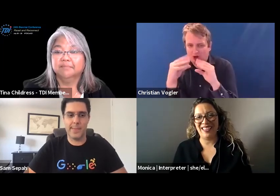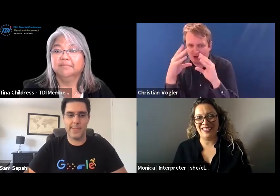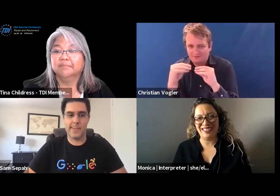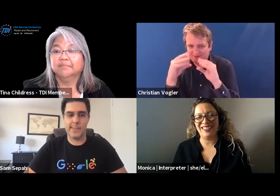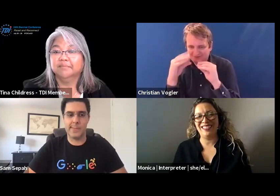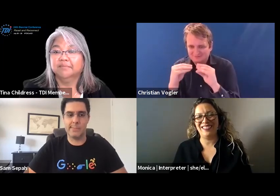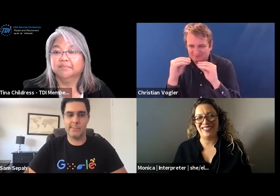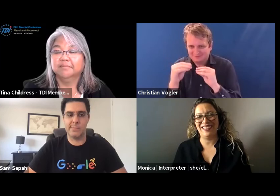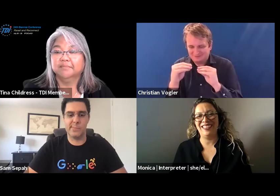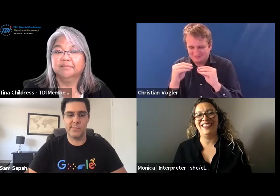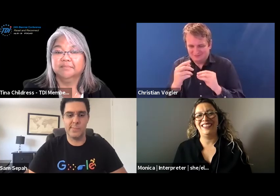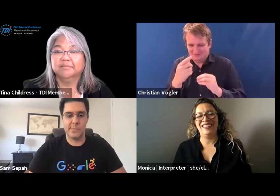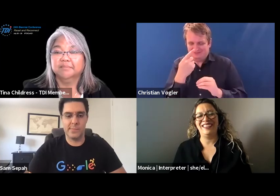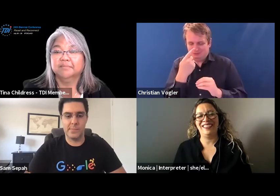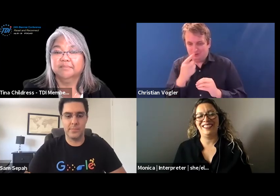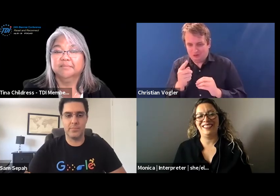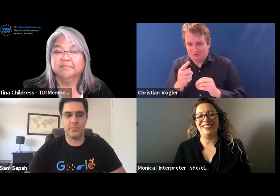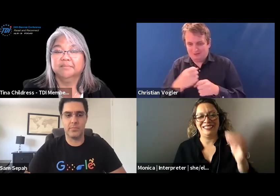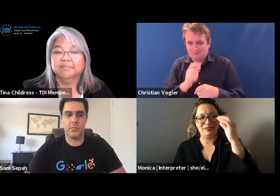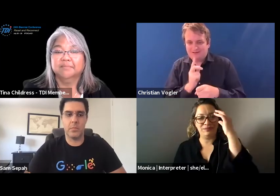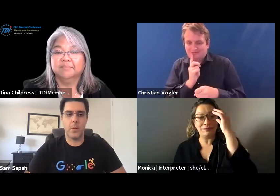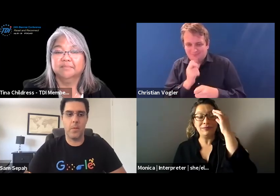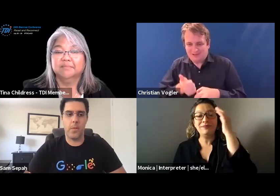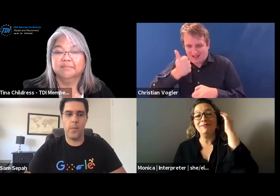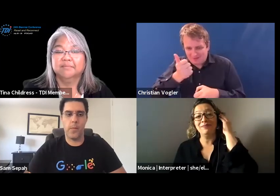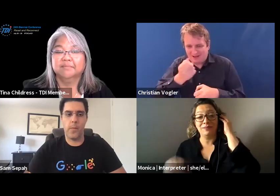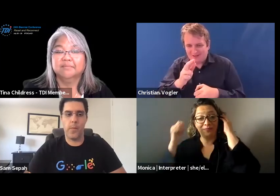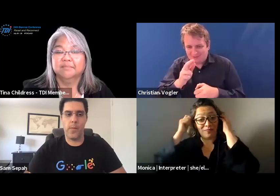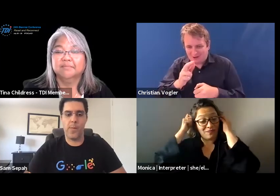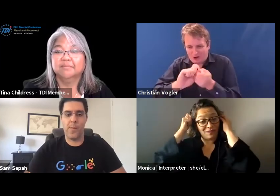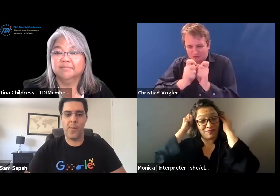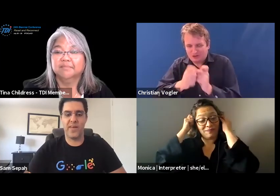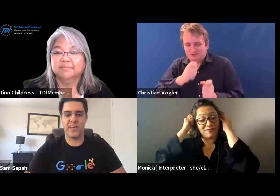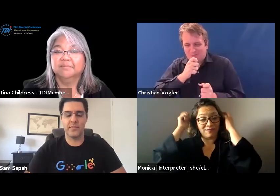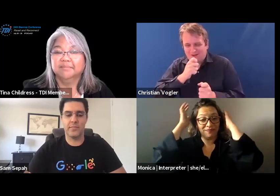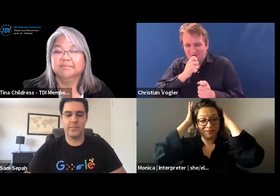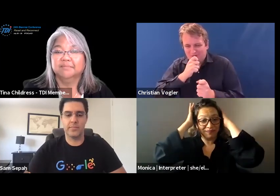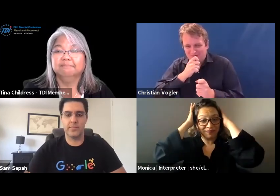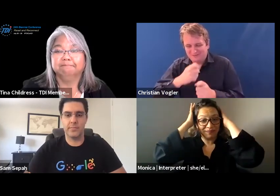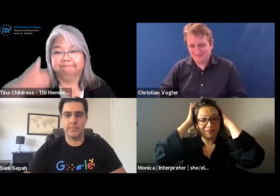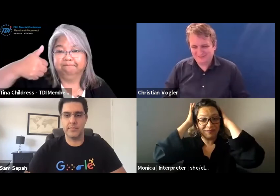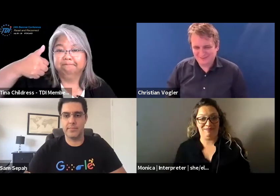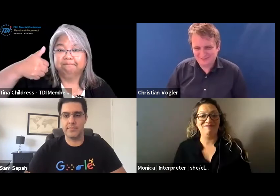interpreter's voice is pretty soft. So if you wouldn't mind making sure you speak up a little bit or change your microphone.